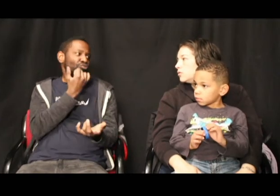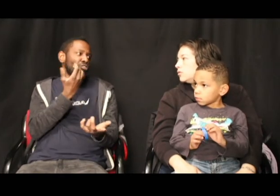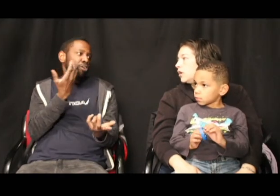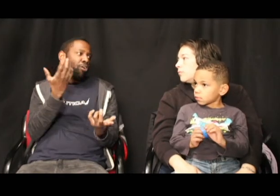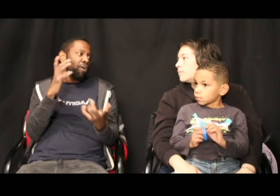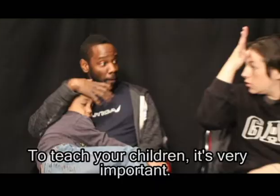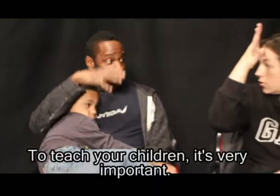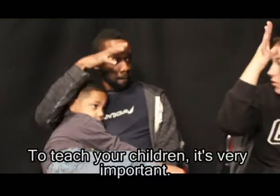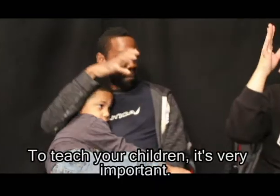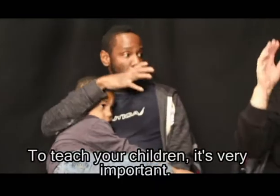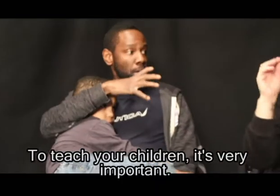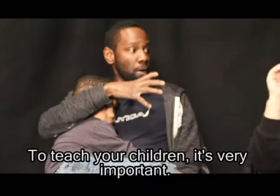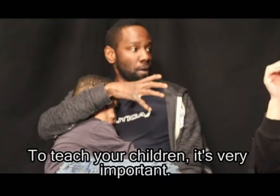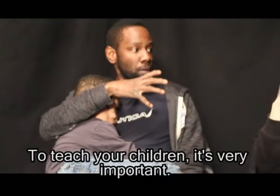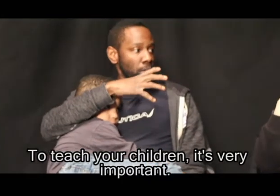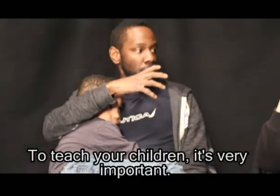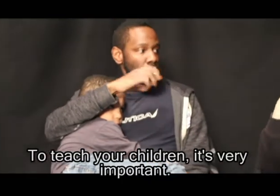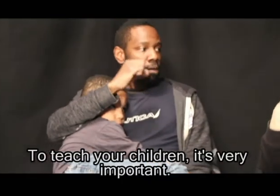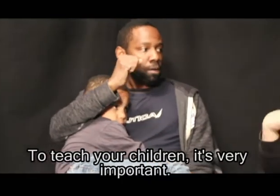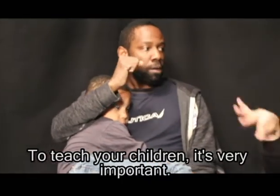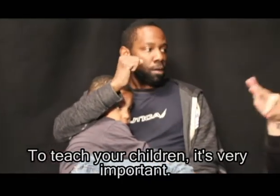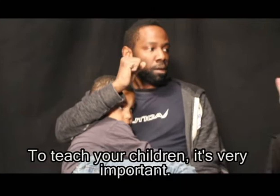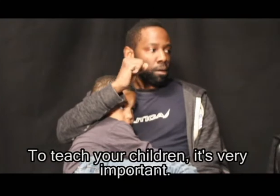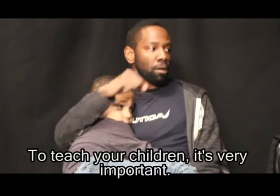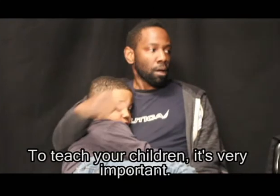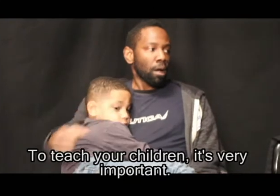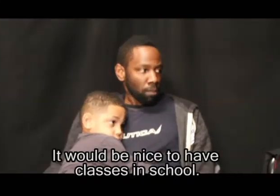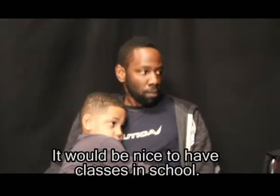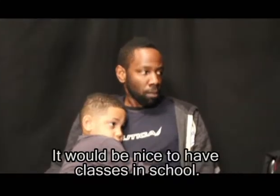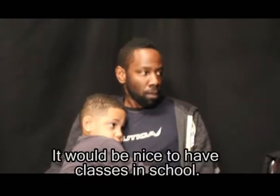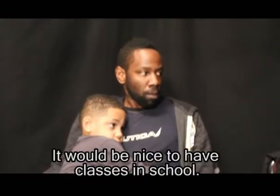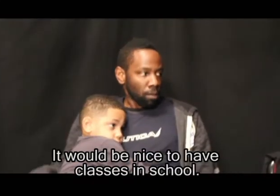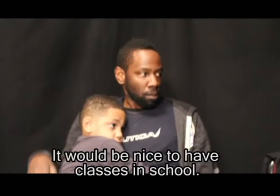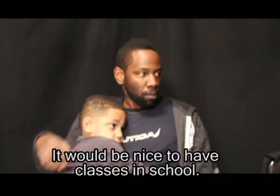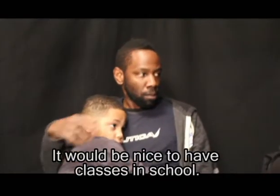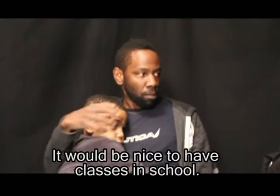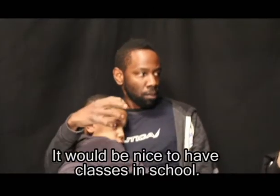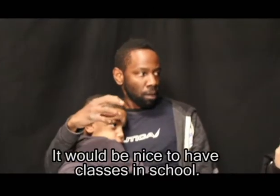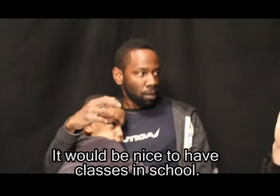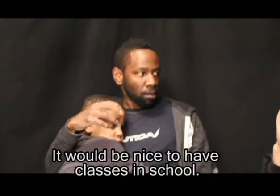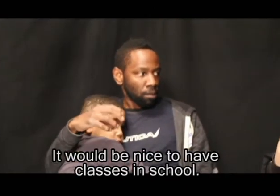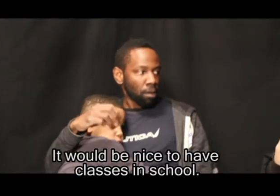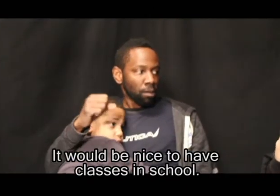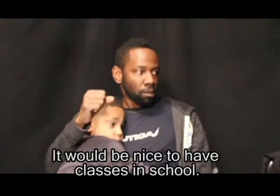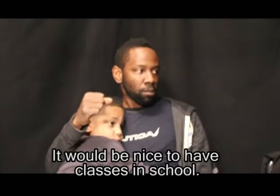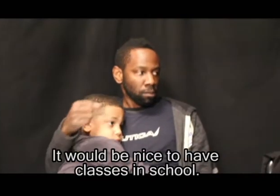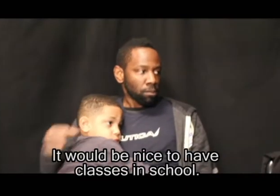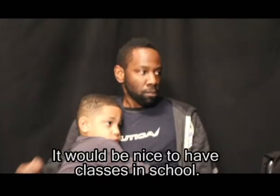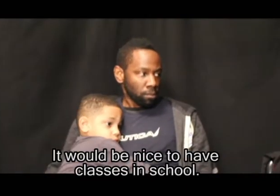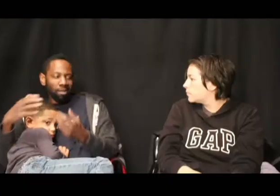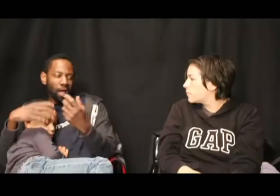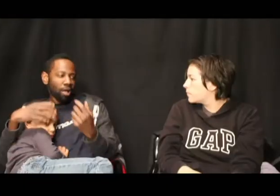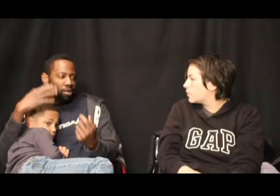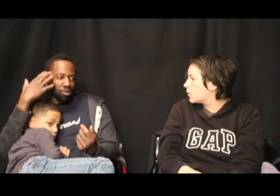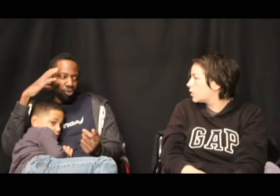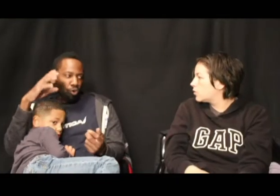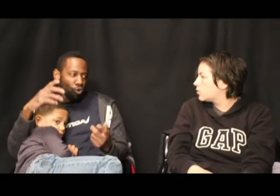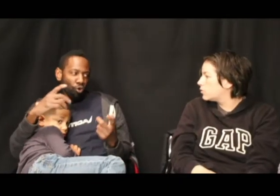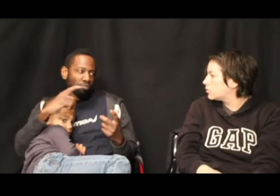Yeah. To teach our children, it's very important. It would be nice to have classes in school. Being